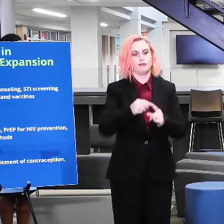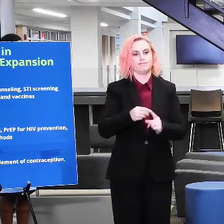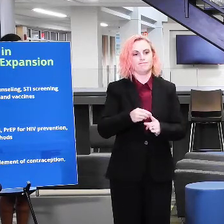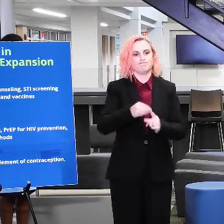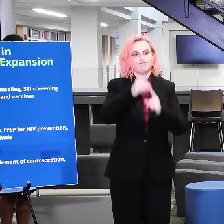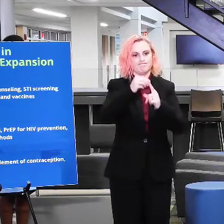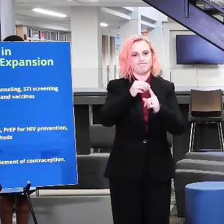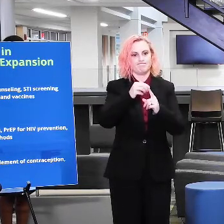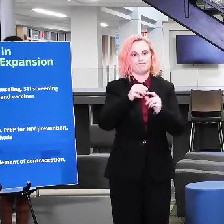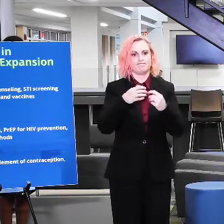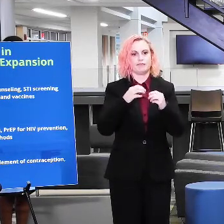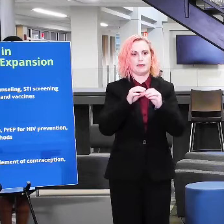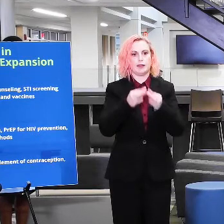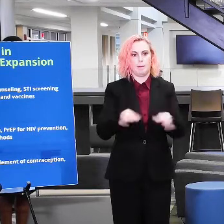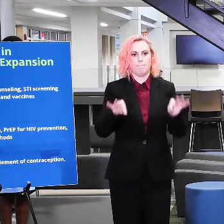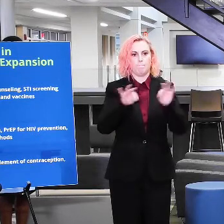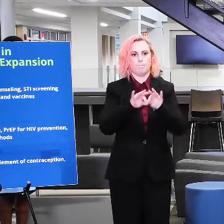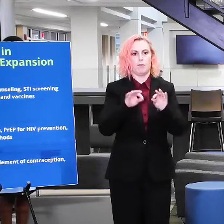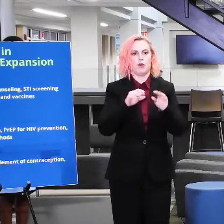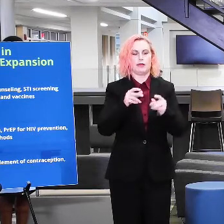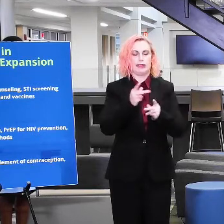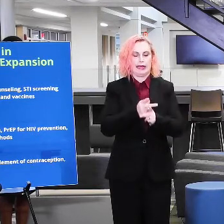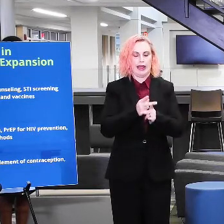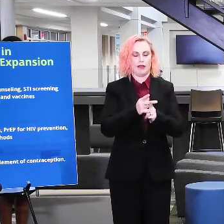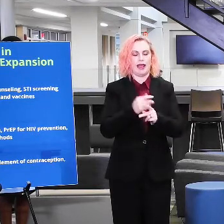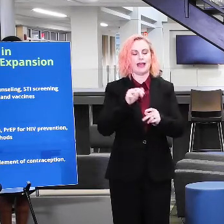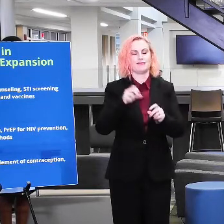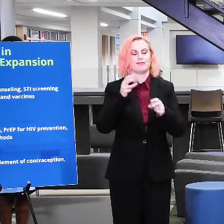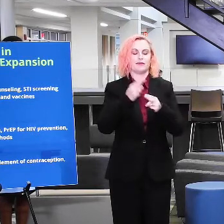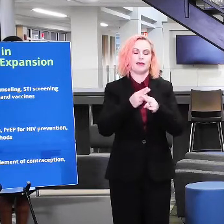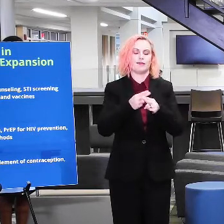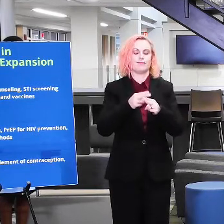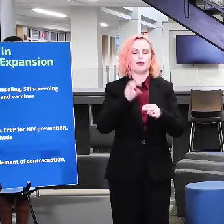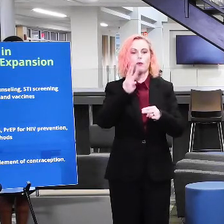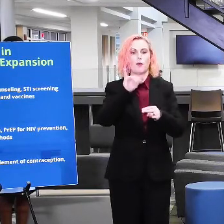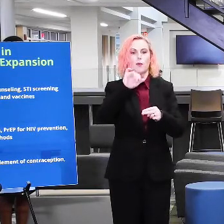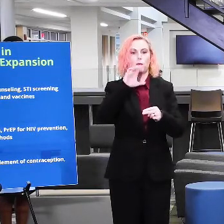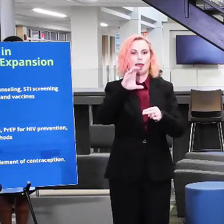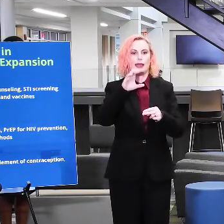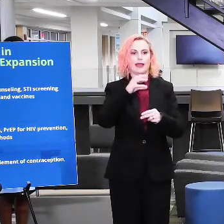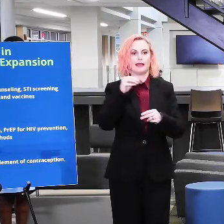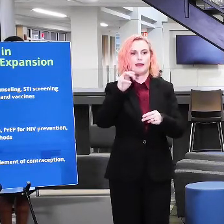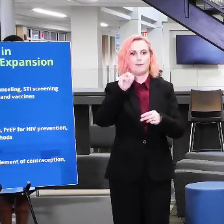needed because I was on Women, Infants, and Children, or what we call WIC today, and even Medicaid.